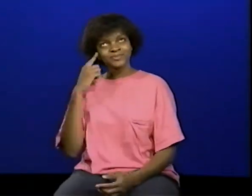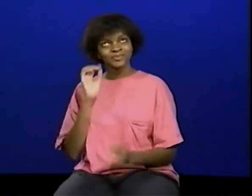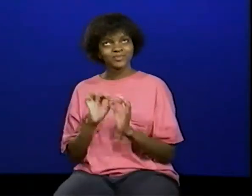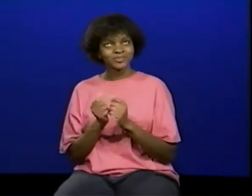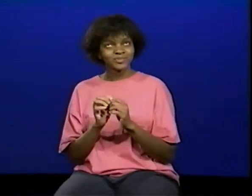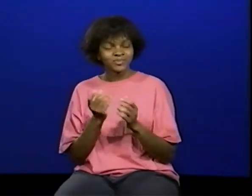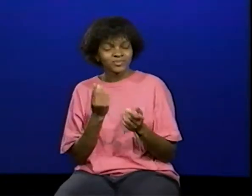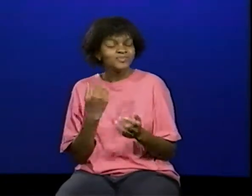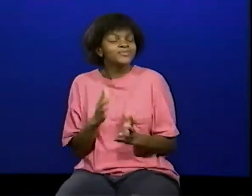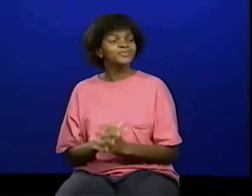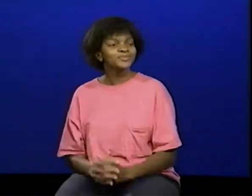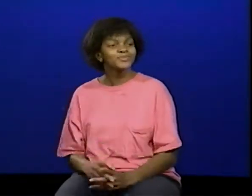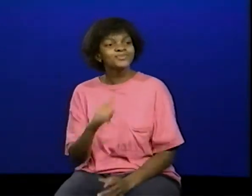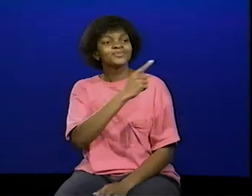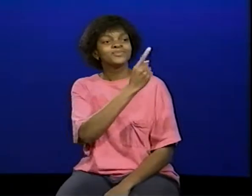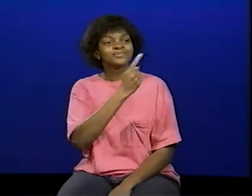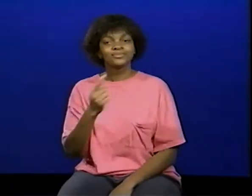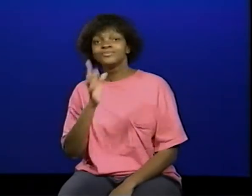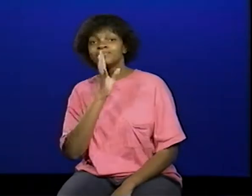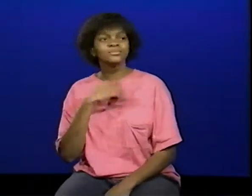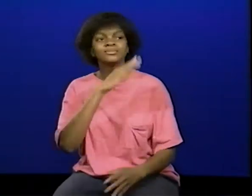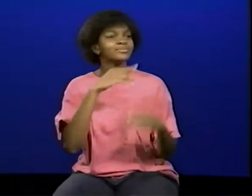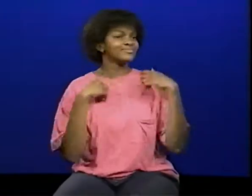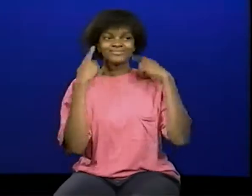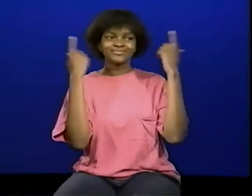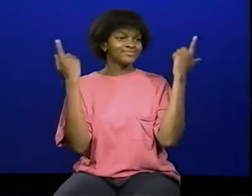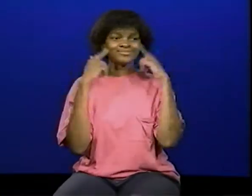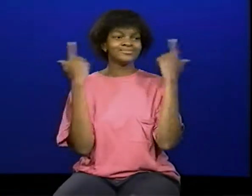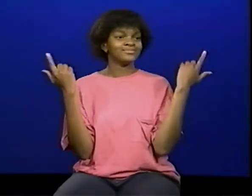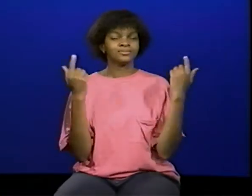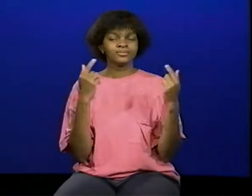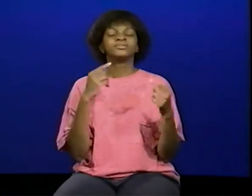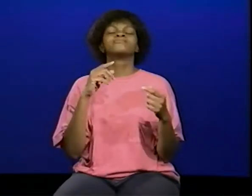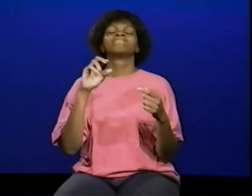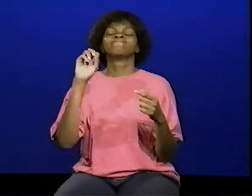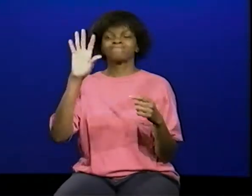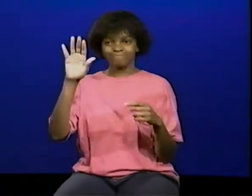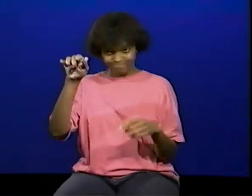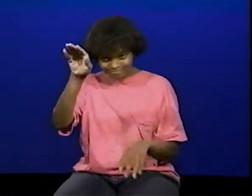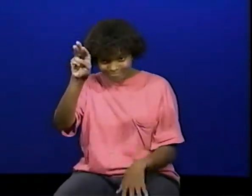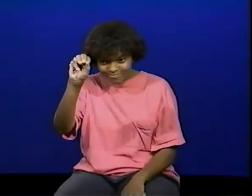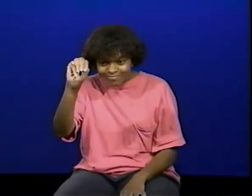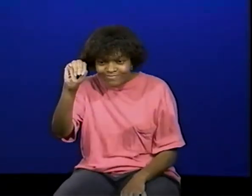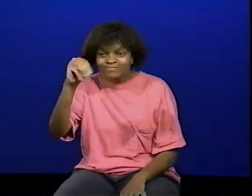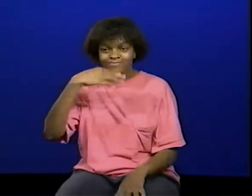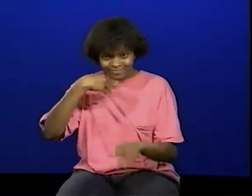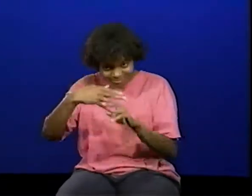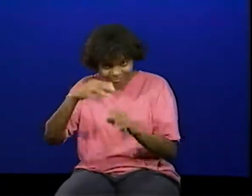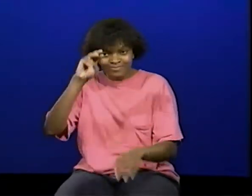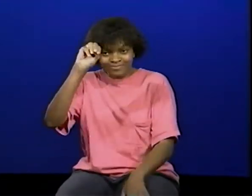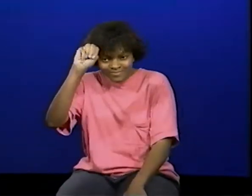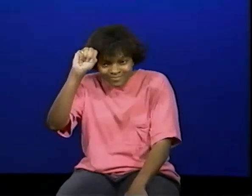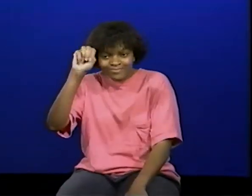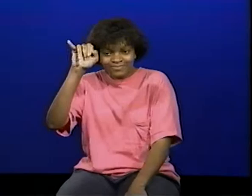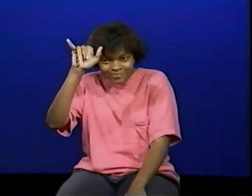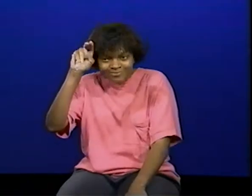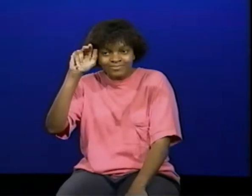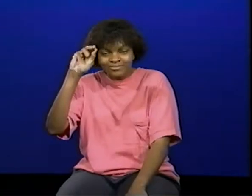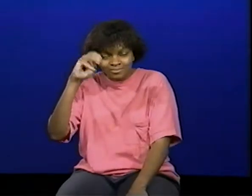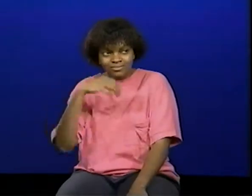person. So I was sitting there and waiting, and she came back and started talking to me, and I told her I was deaf. And she